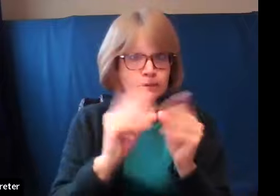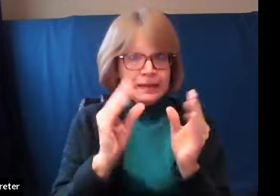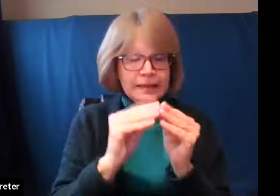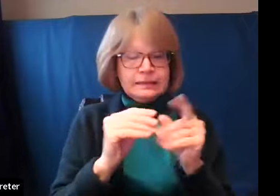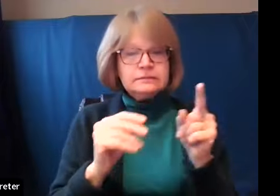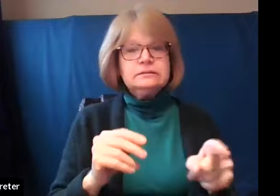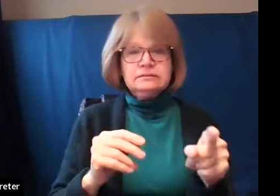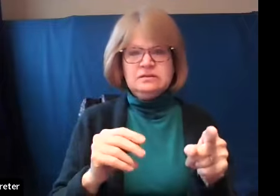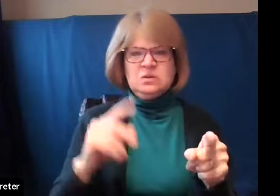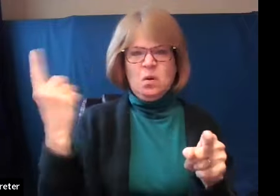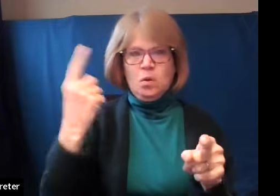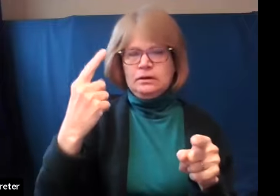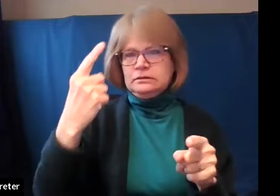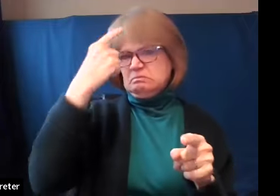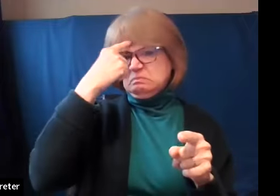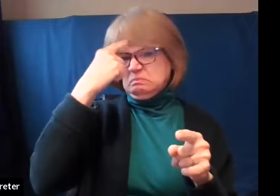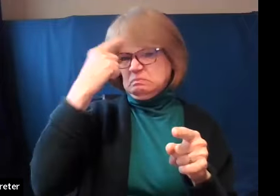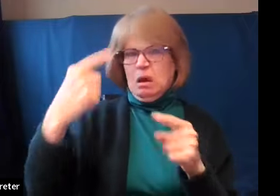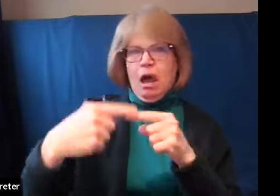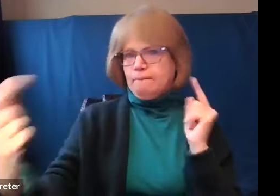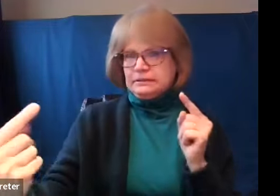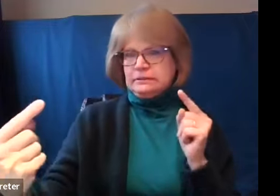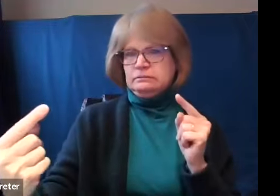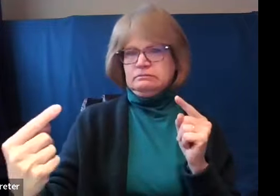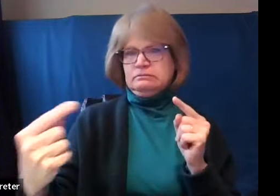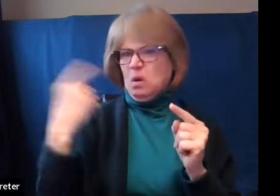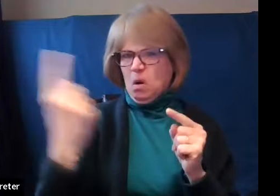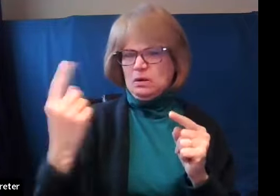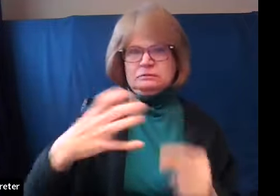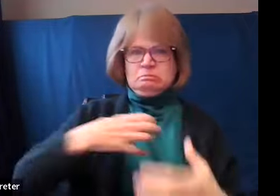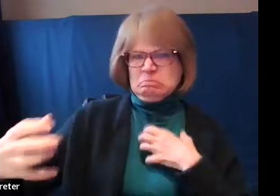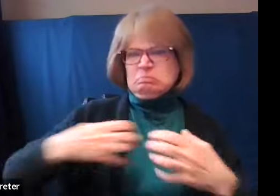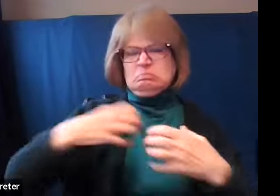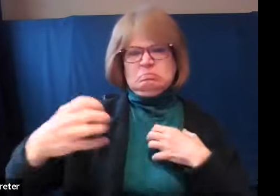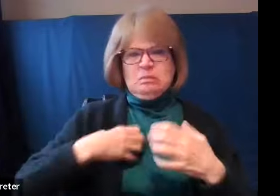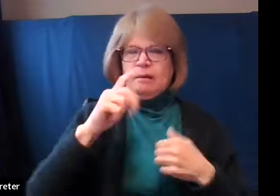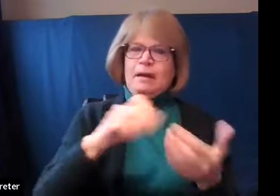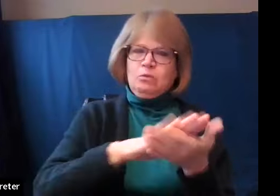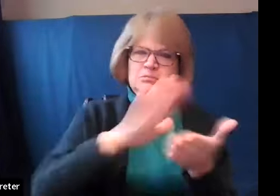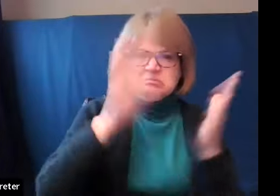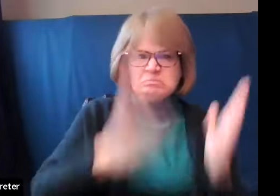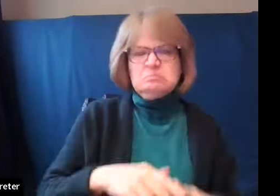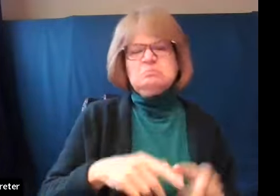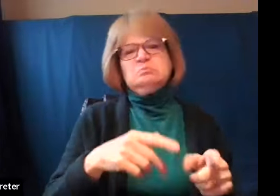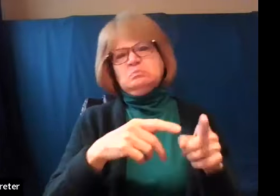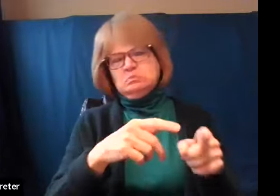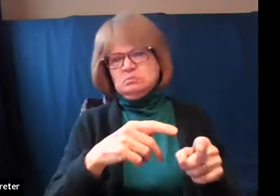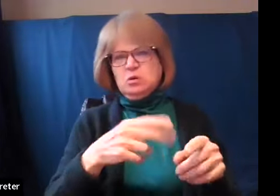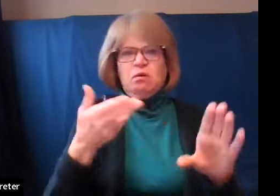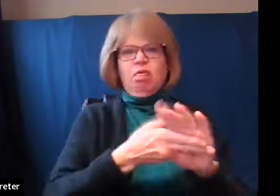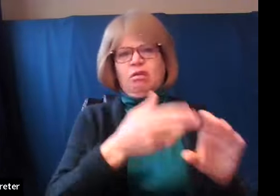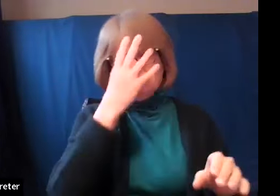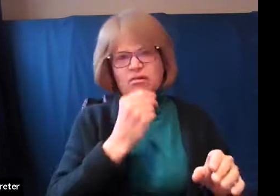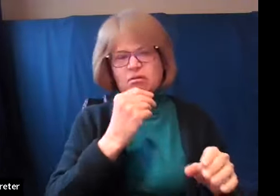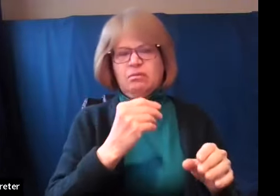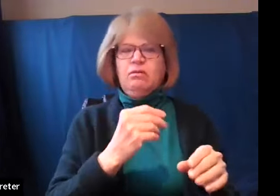be counted on for a dissenting opinion. Always the contrarian, she complained about the sexton sleeping in the boiler room. She didn't